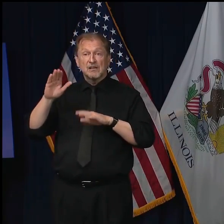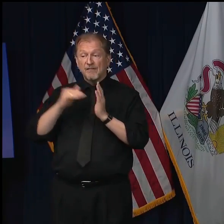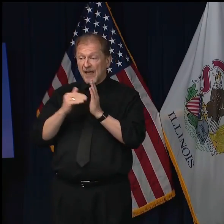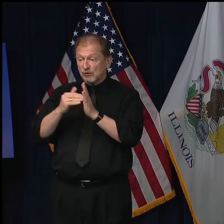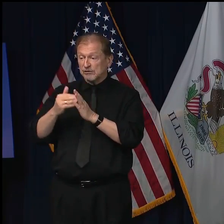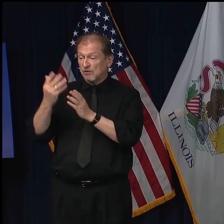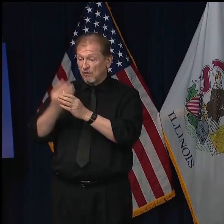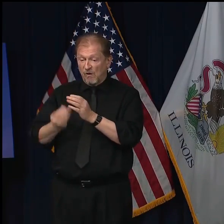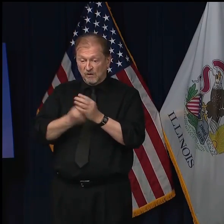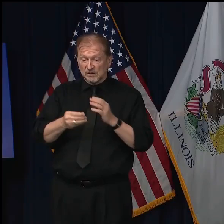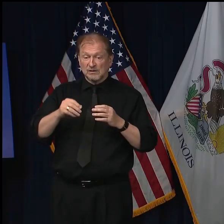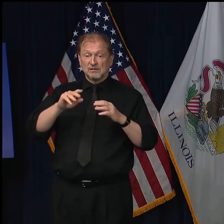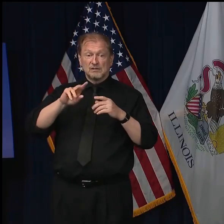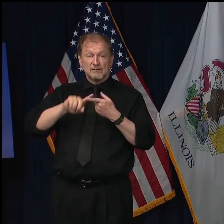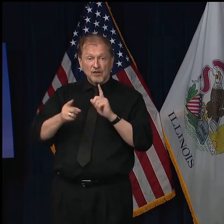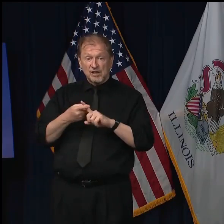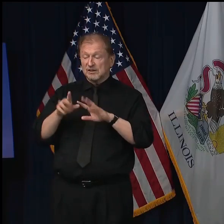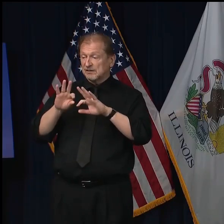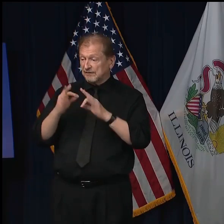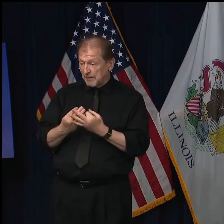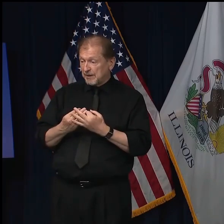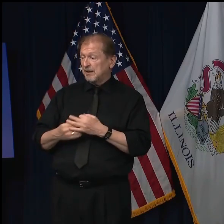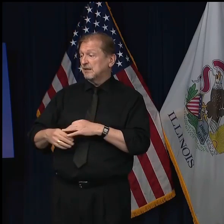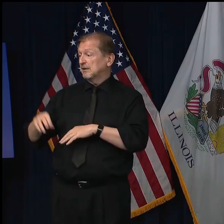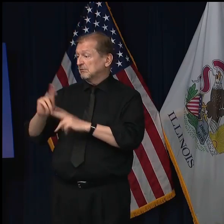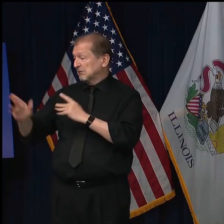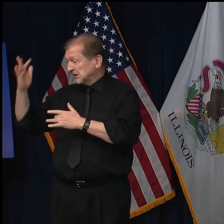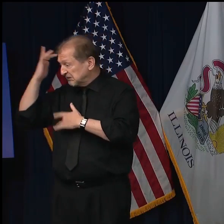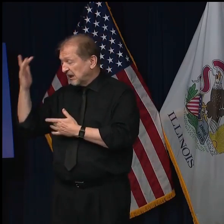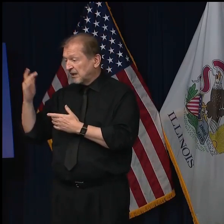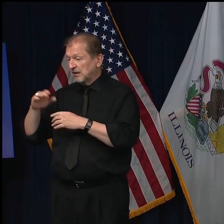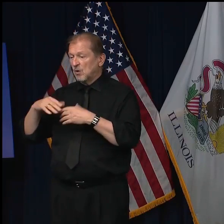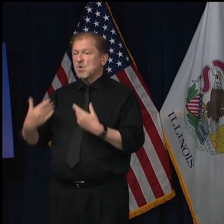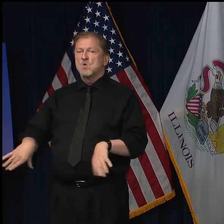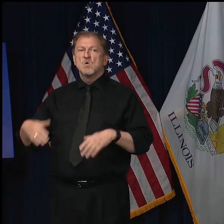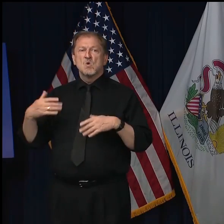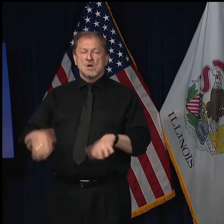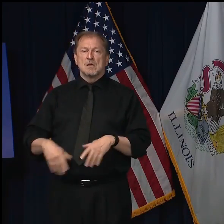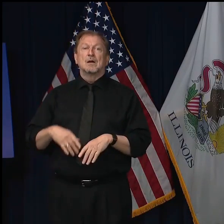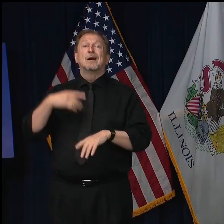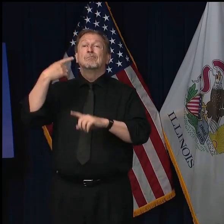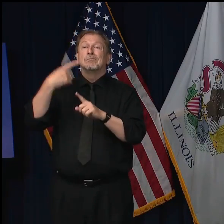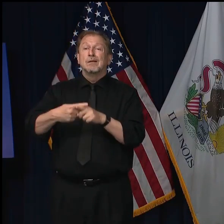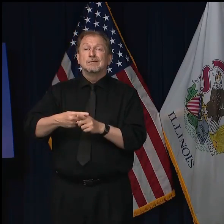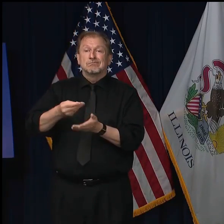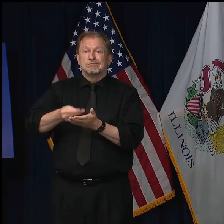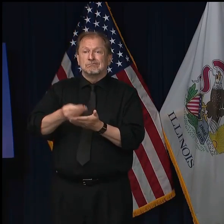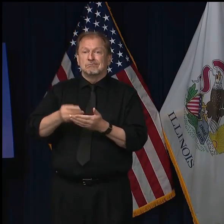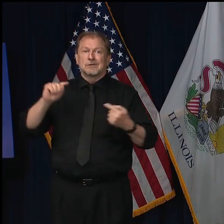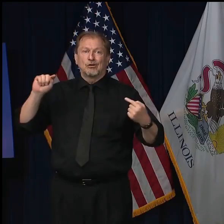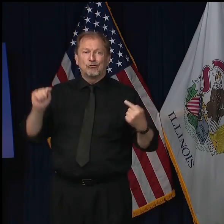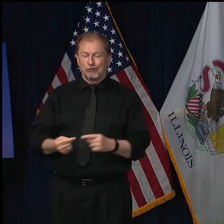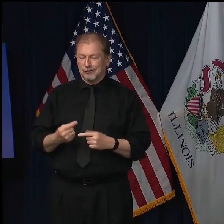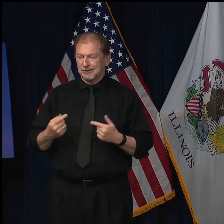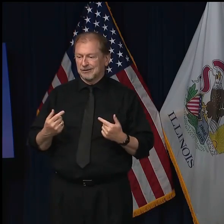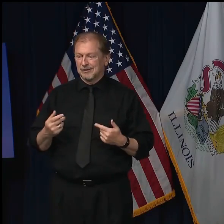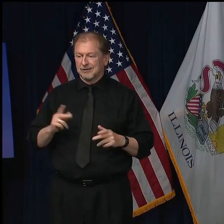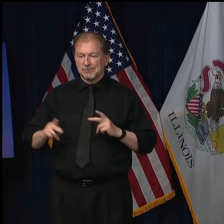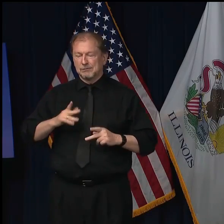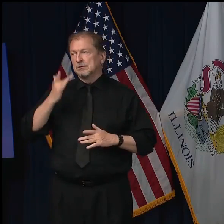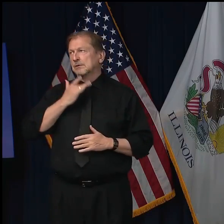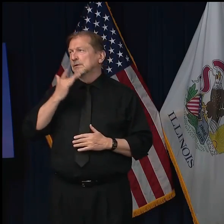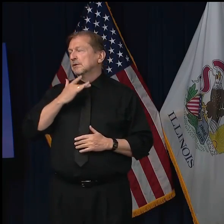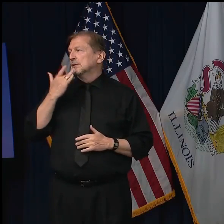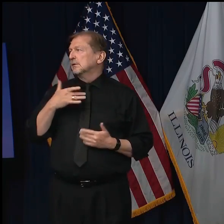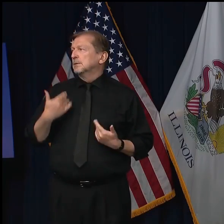lost friends and loved ones to COVID-19, the financial toll on the people of Illinois has been